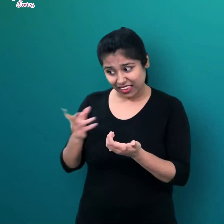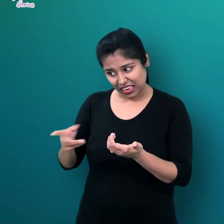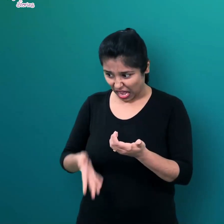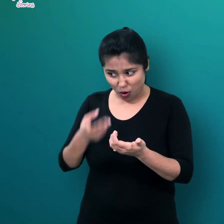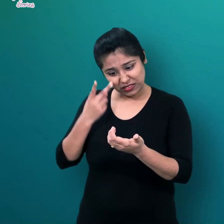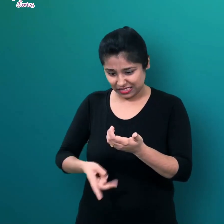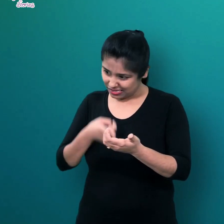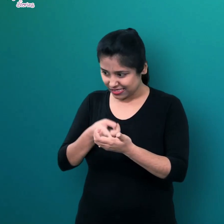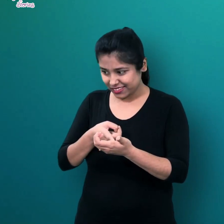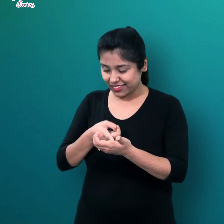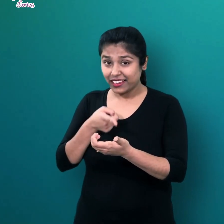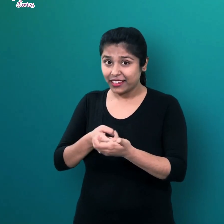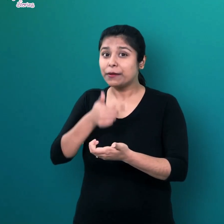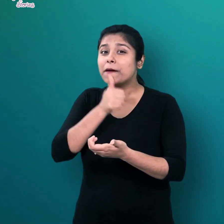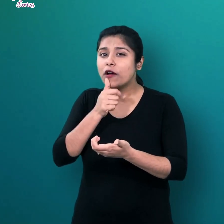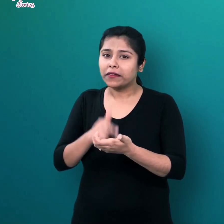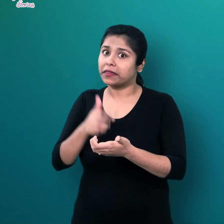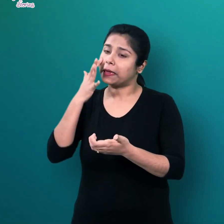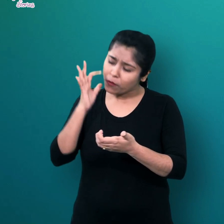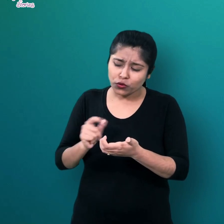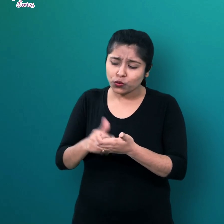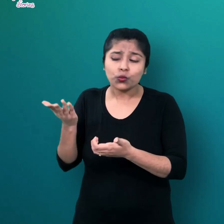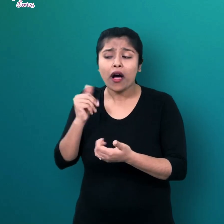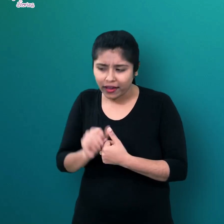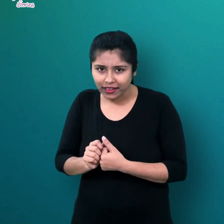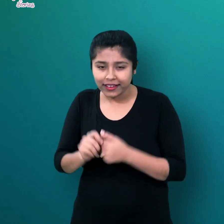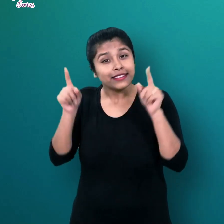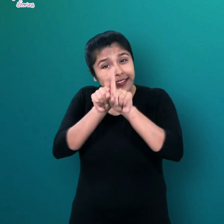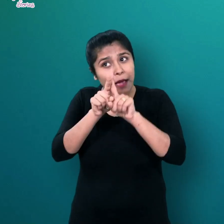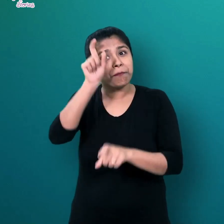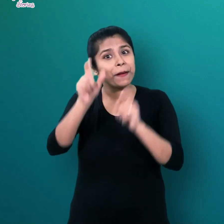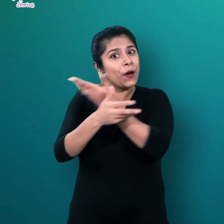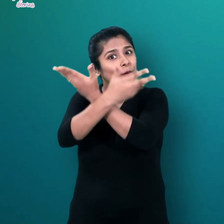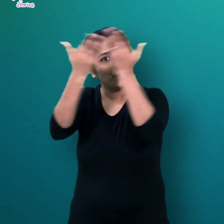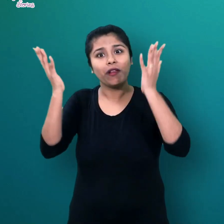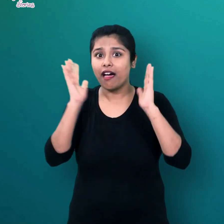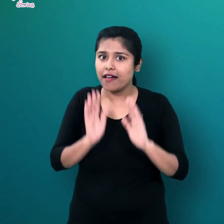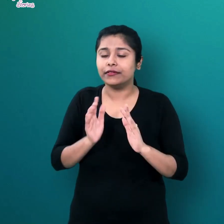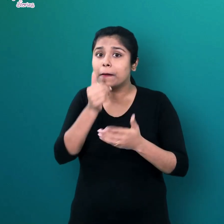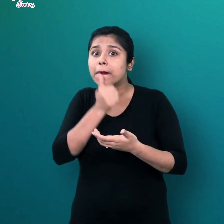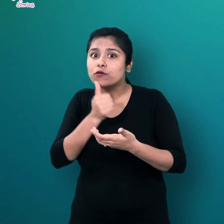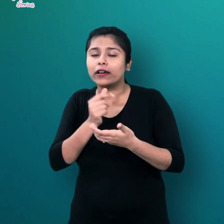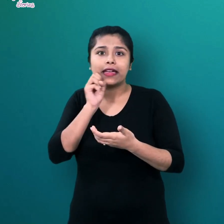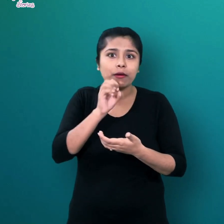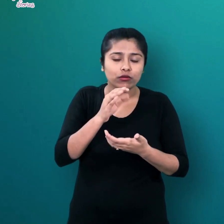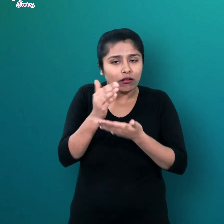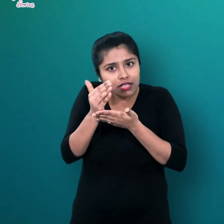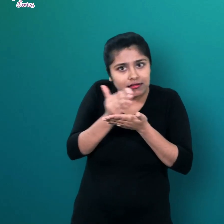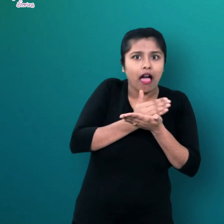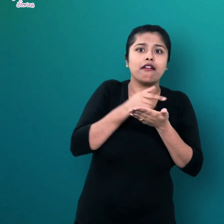Now do you see why passwords are so important, Manju? Riju said. They are like keys to the things we want to keep